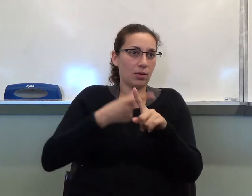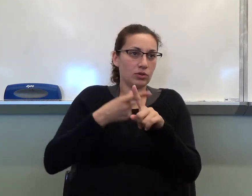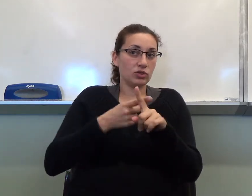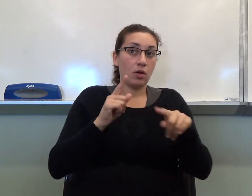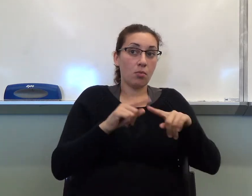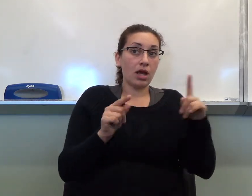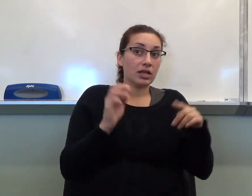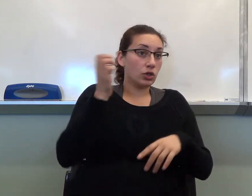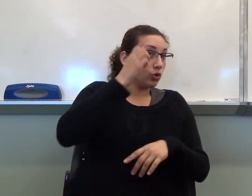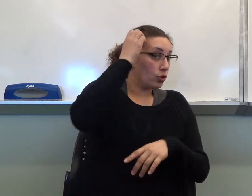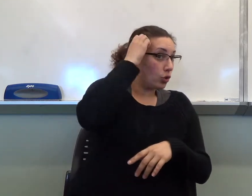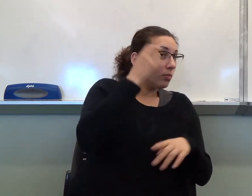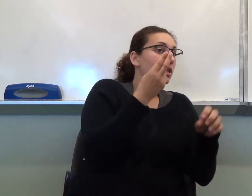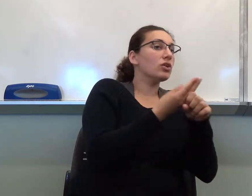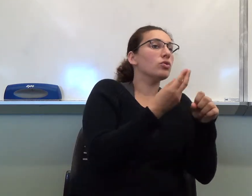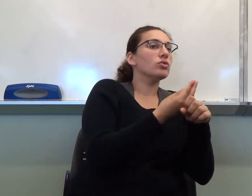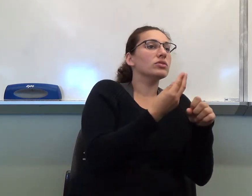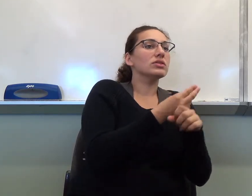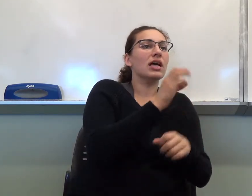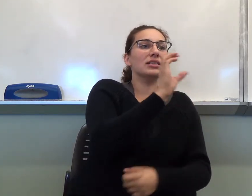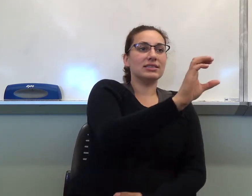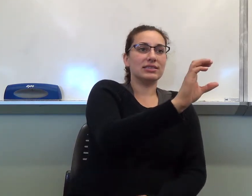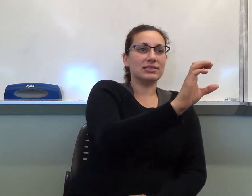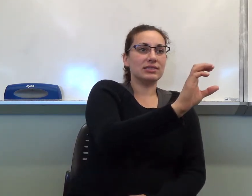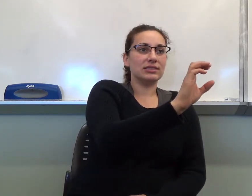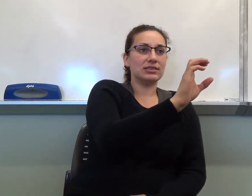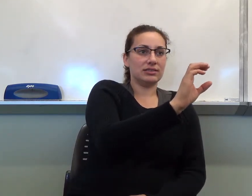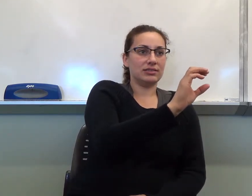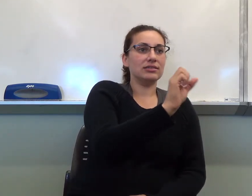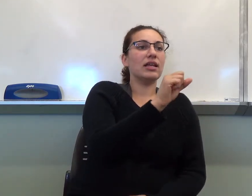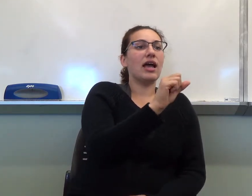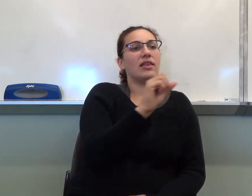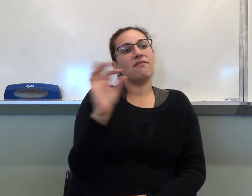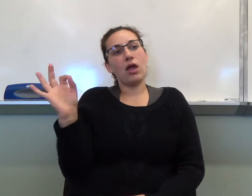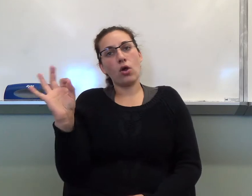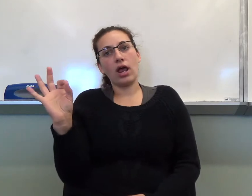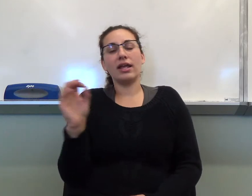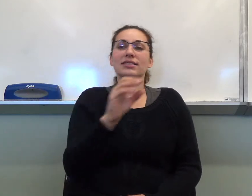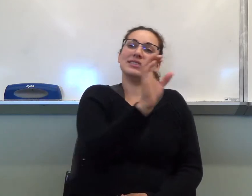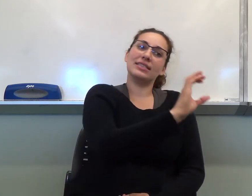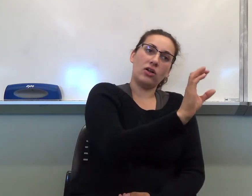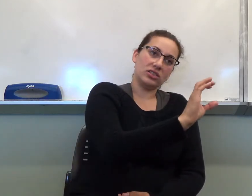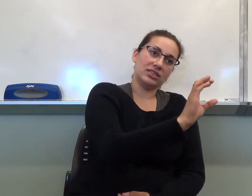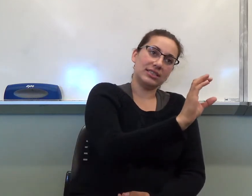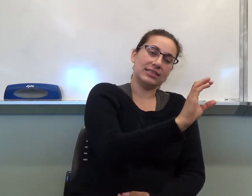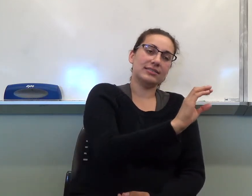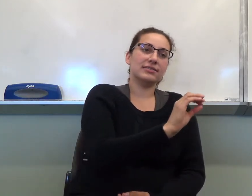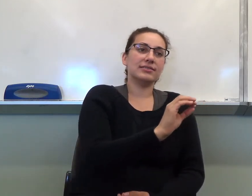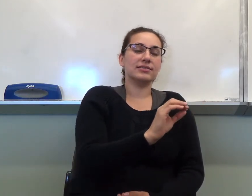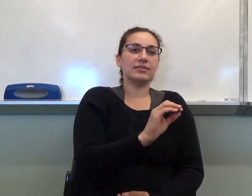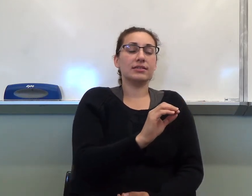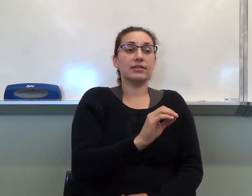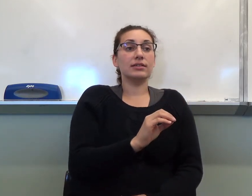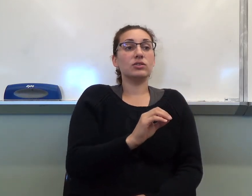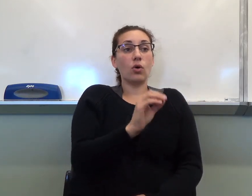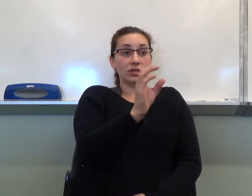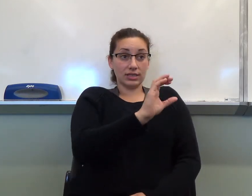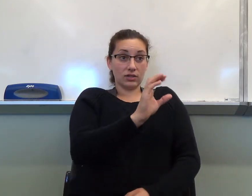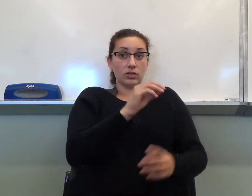degree. Now, all of that means that the conversion between the two has to be done by a more complicated